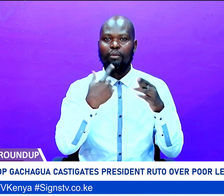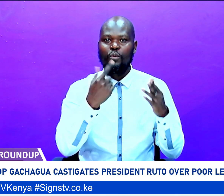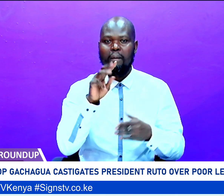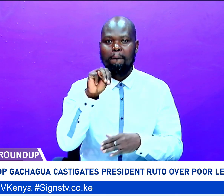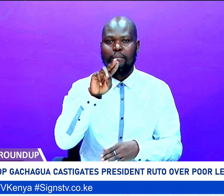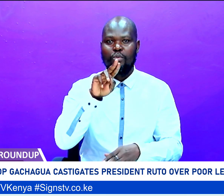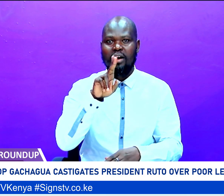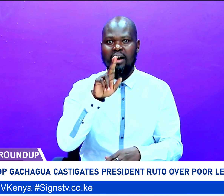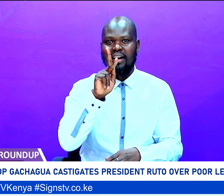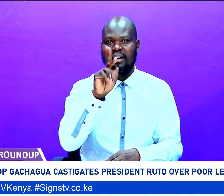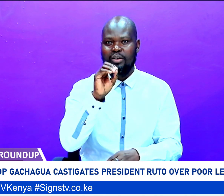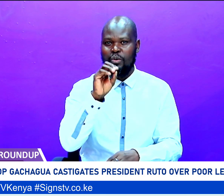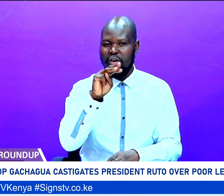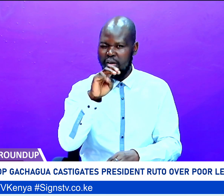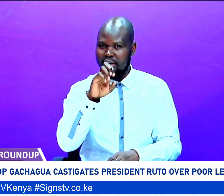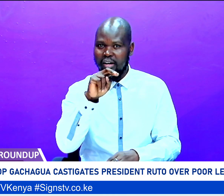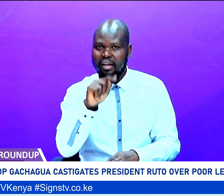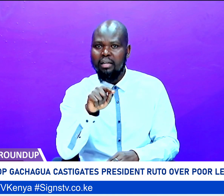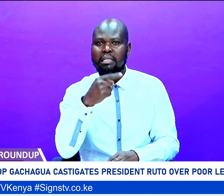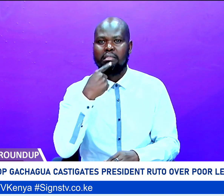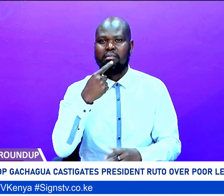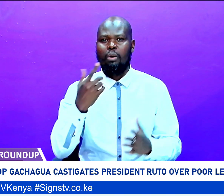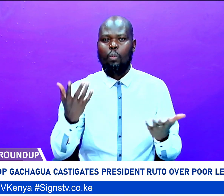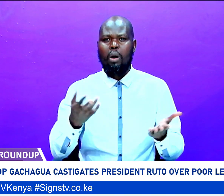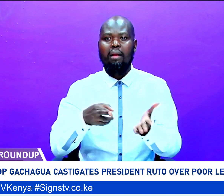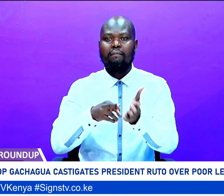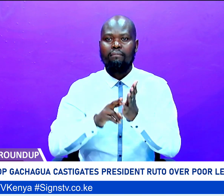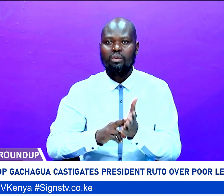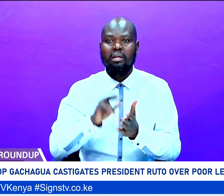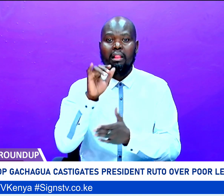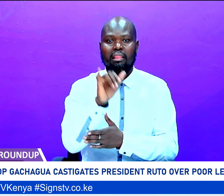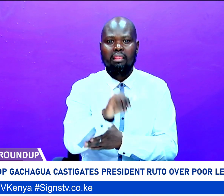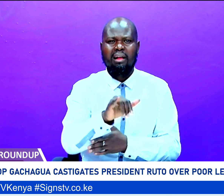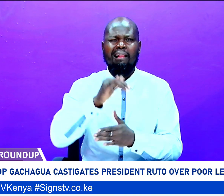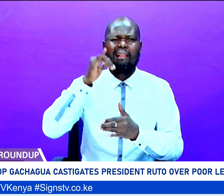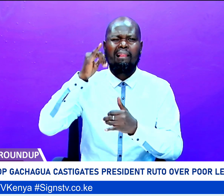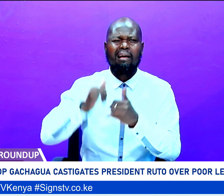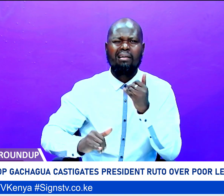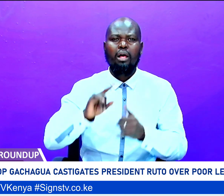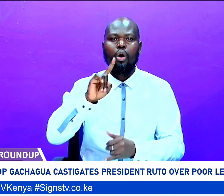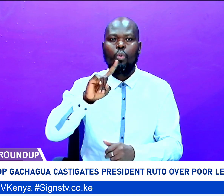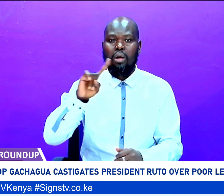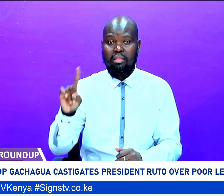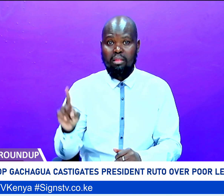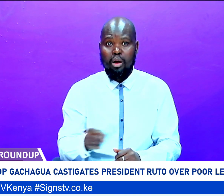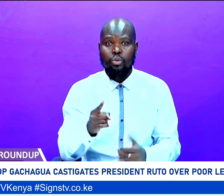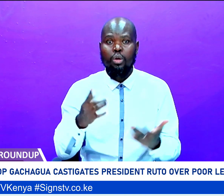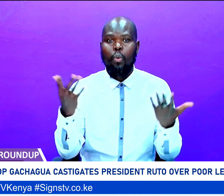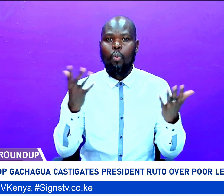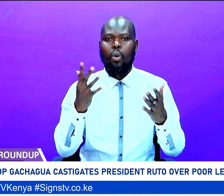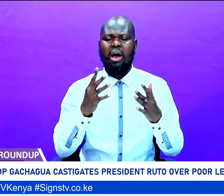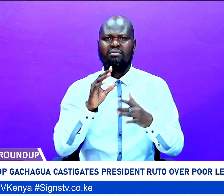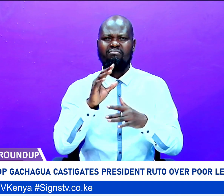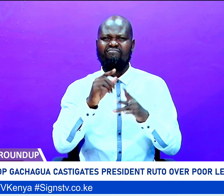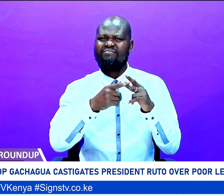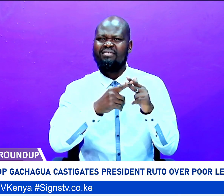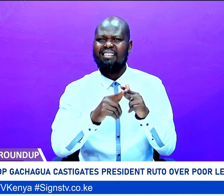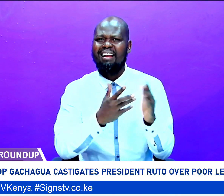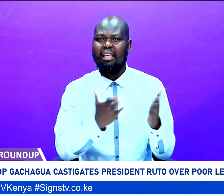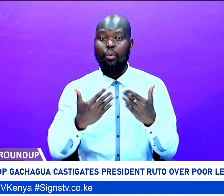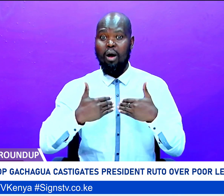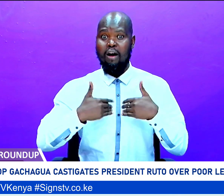Moving on, Interior Cabinet Secretary Kipchumba Murkomen has revealed that at least 1,000